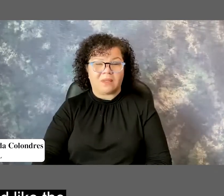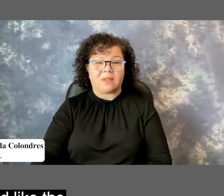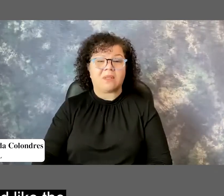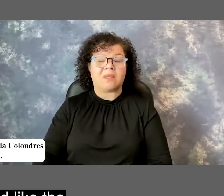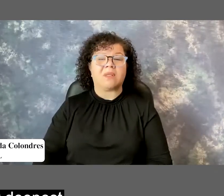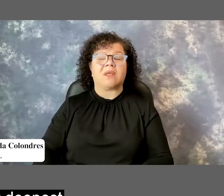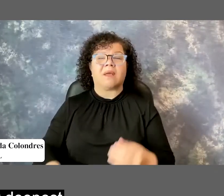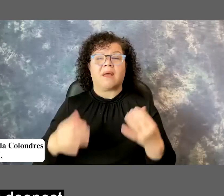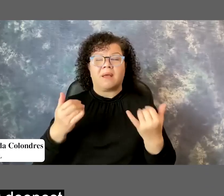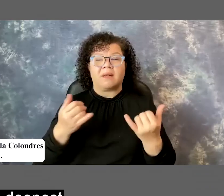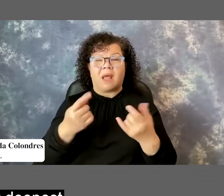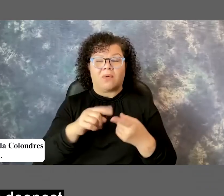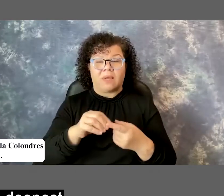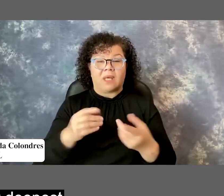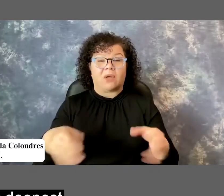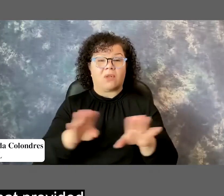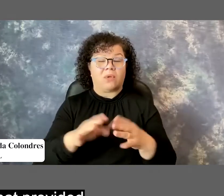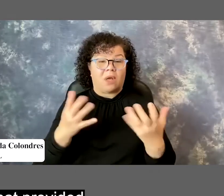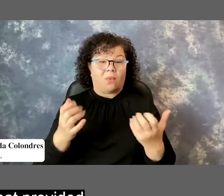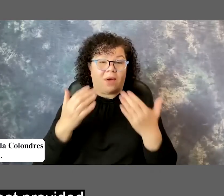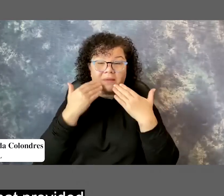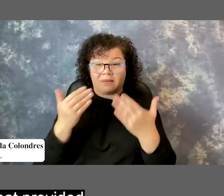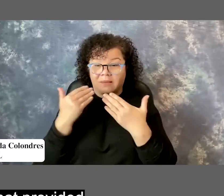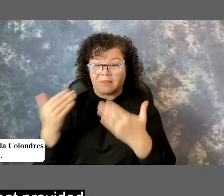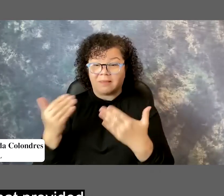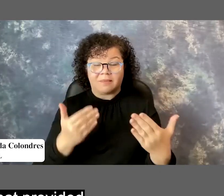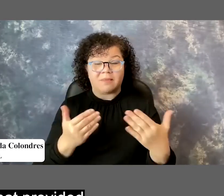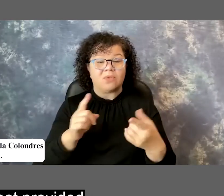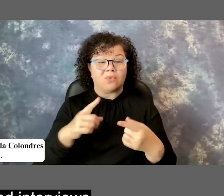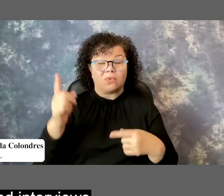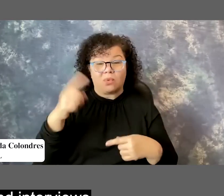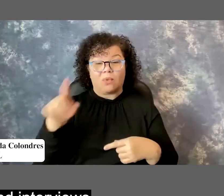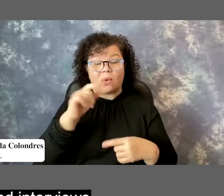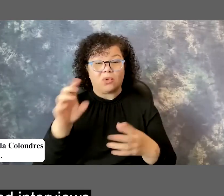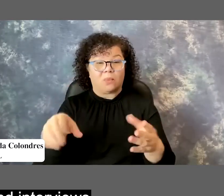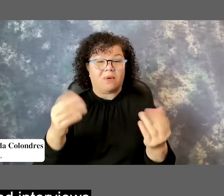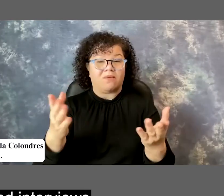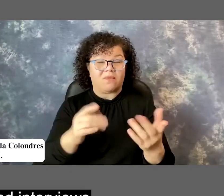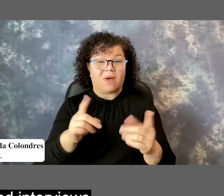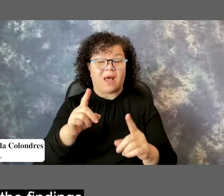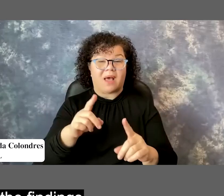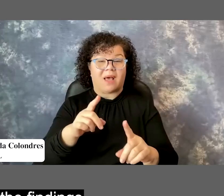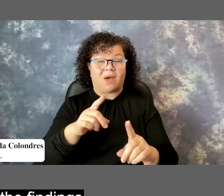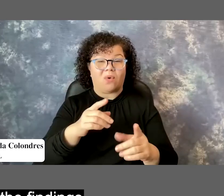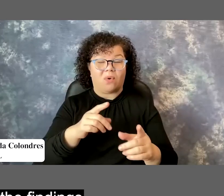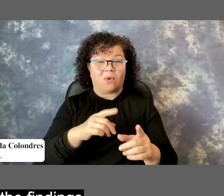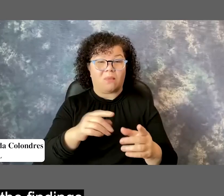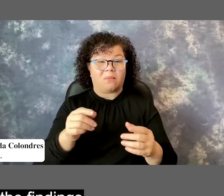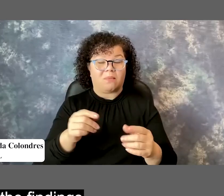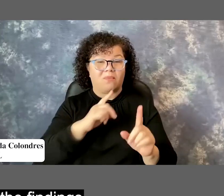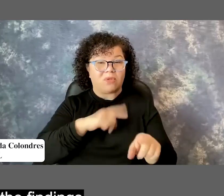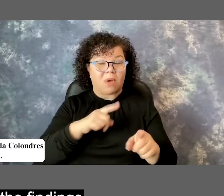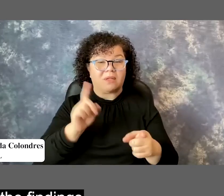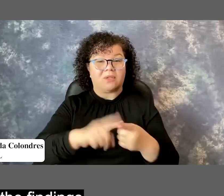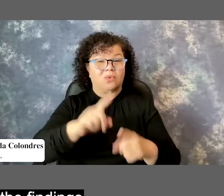to extend truly my deepest gratitude to those that provided survey responses and interviews to be able